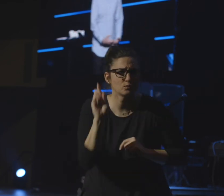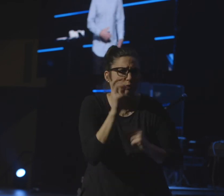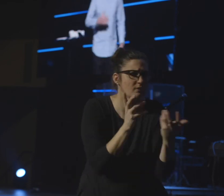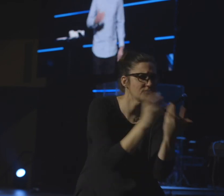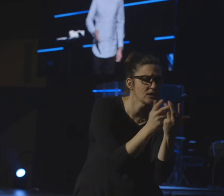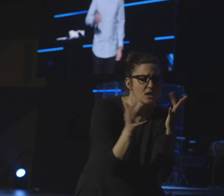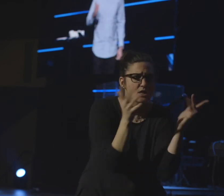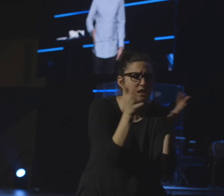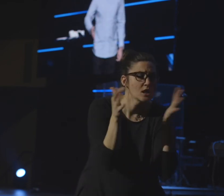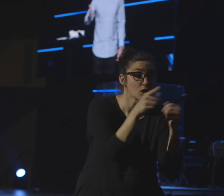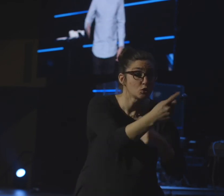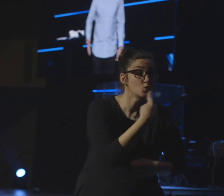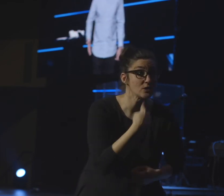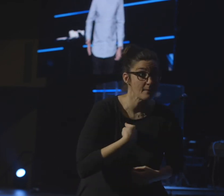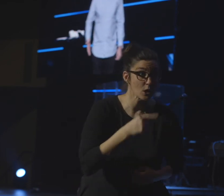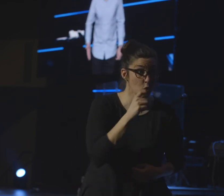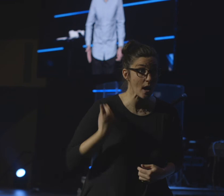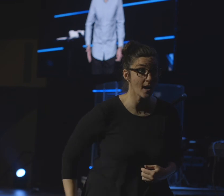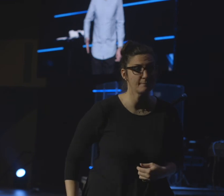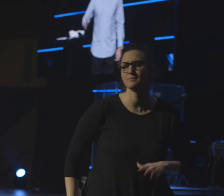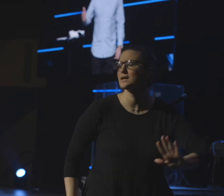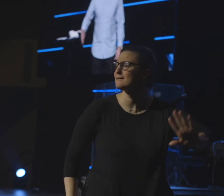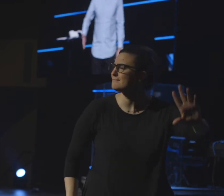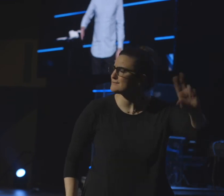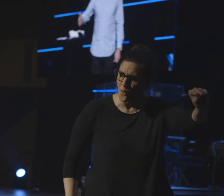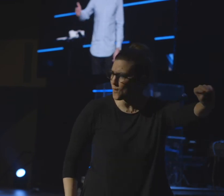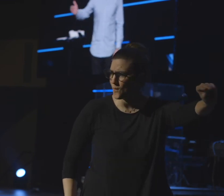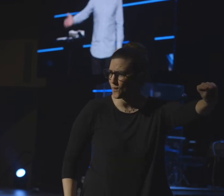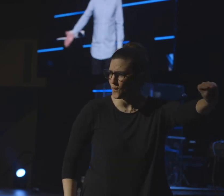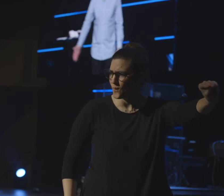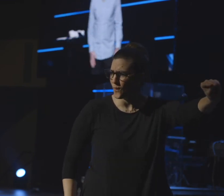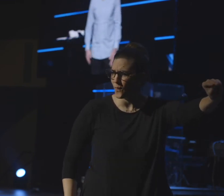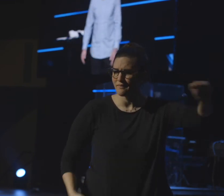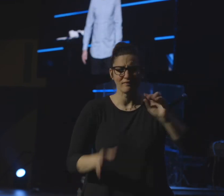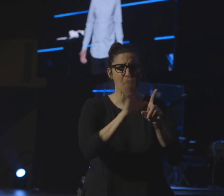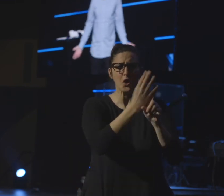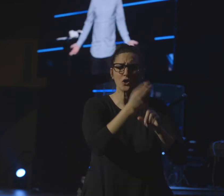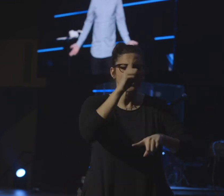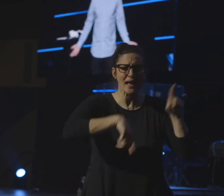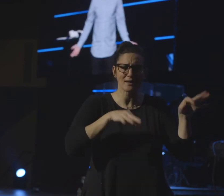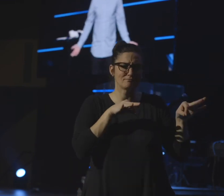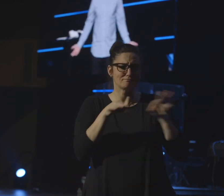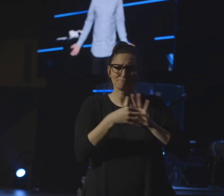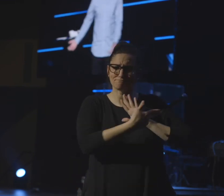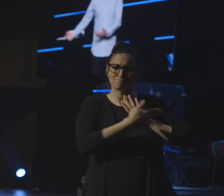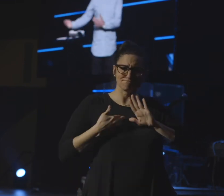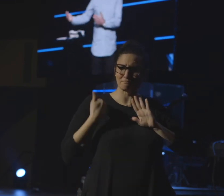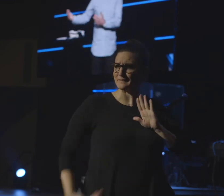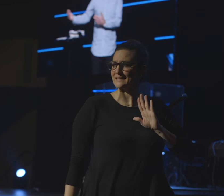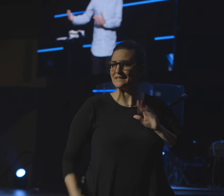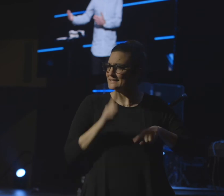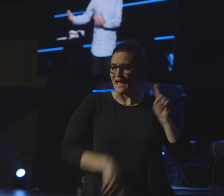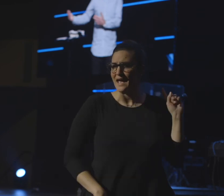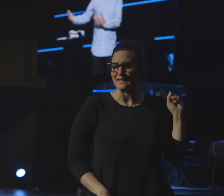are. We're not defined by the limitations of our culture. We're not defined by the promises of our culture. That's why